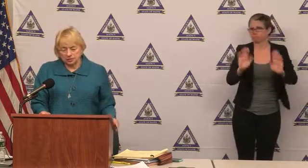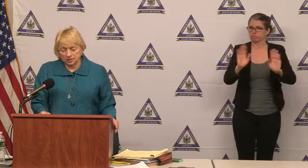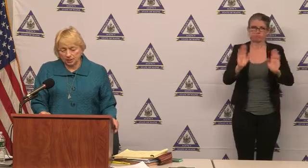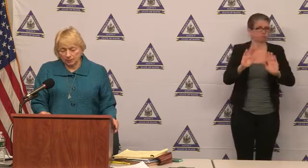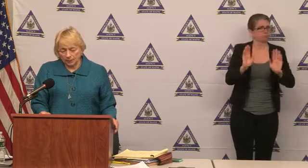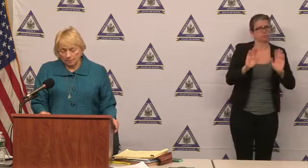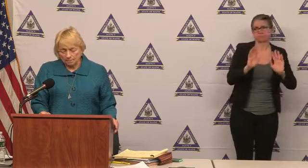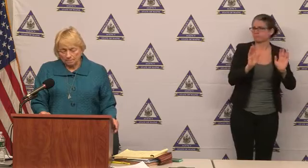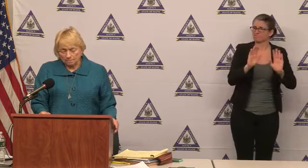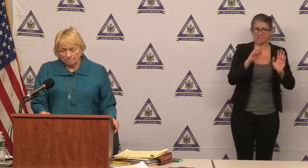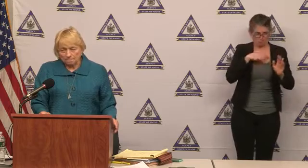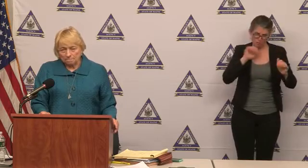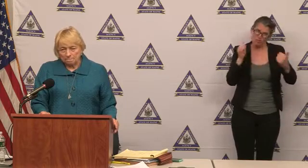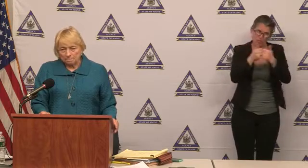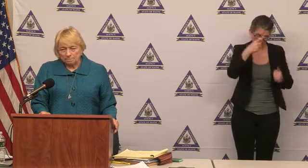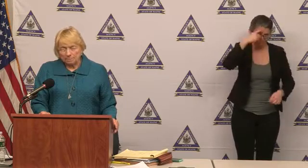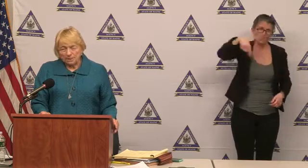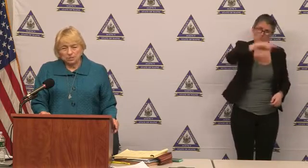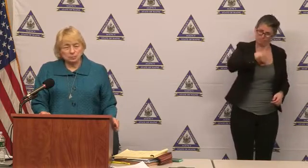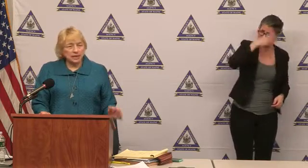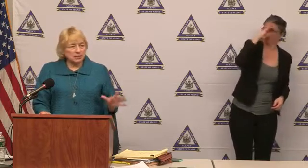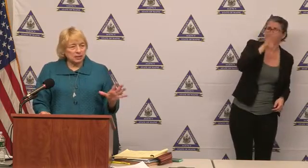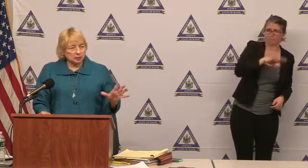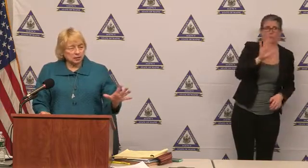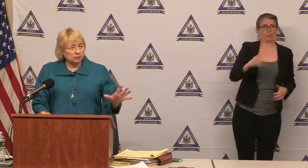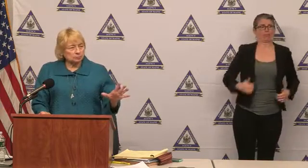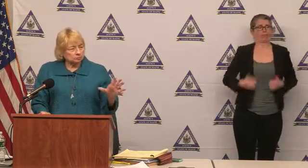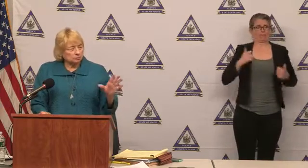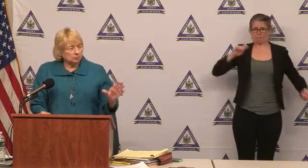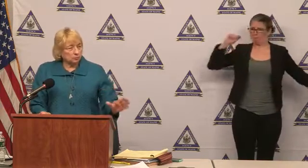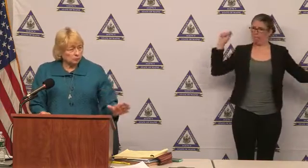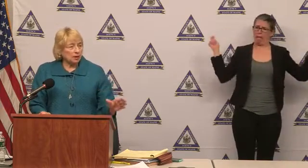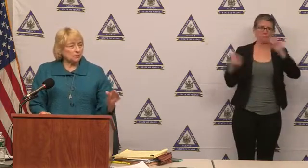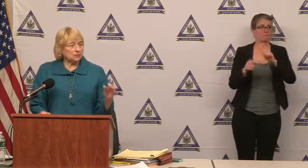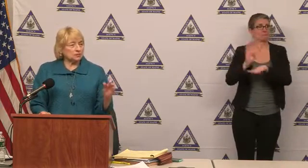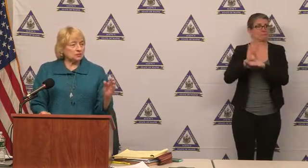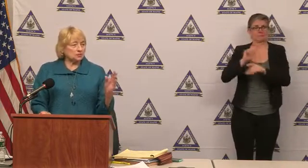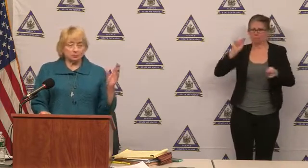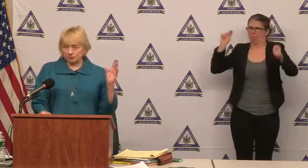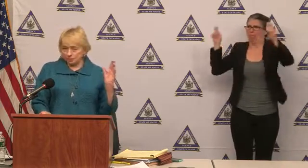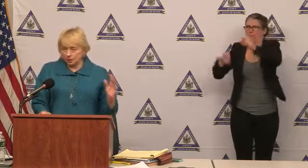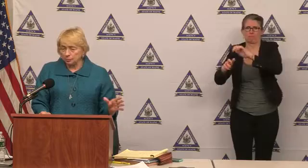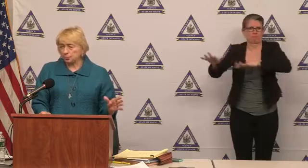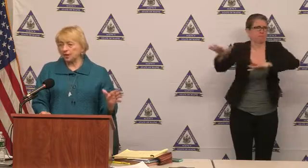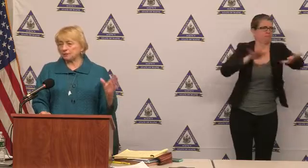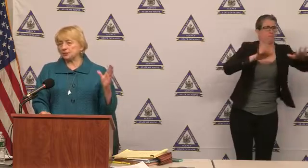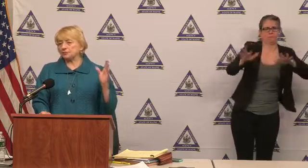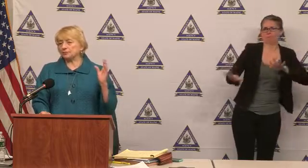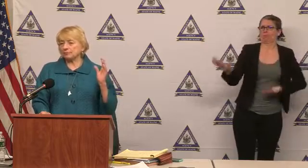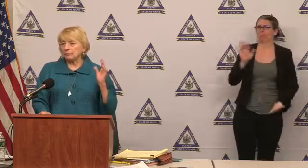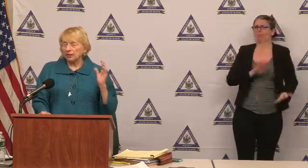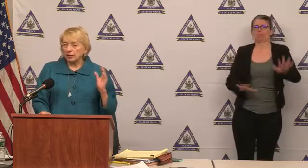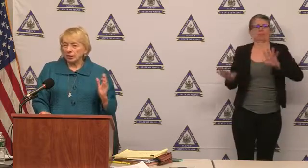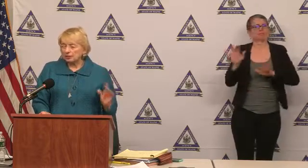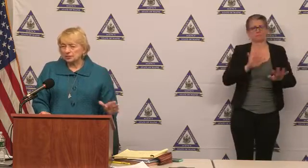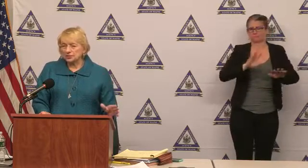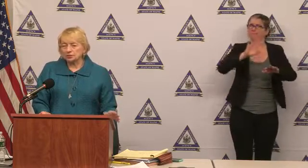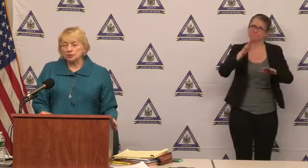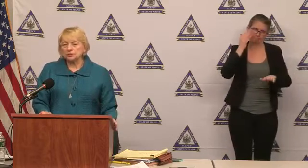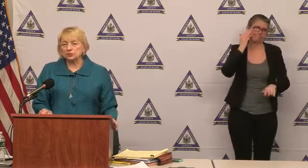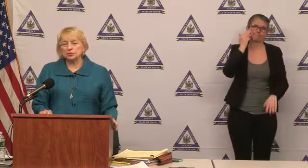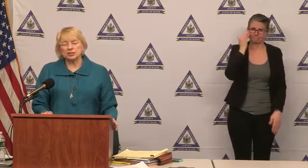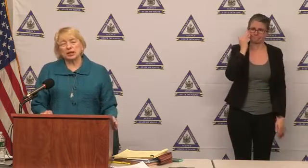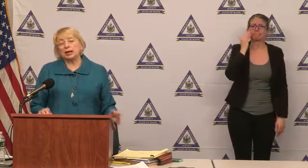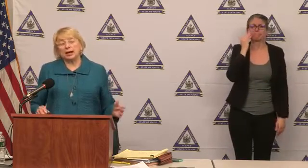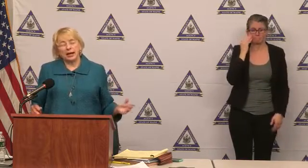our state. And this applies not only to for-profit businesses, but for nonprofits, entities of